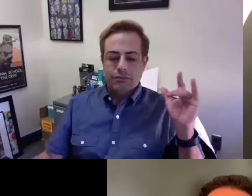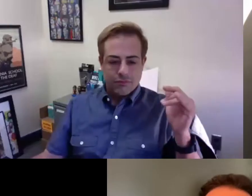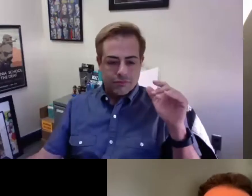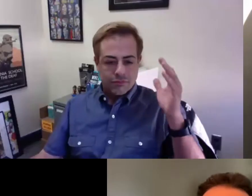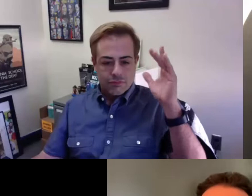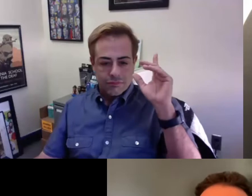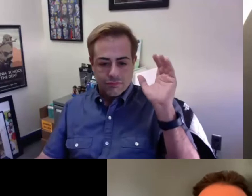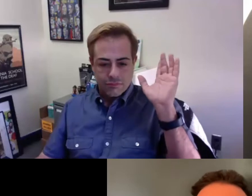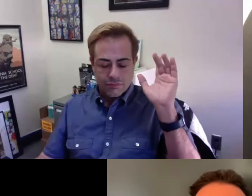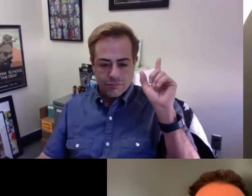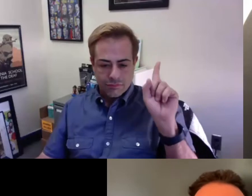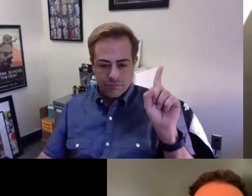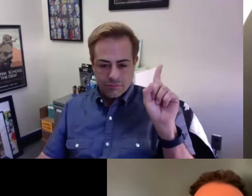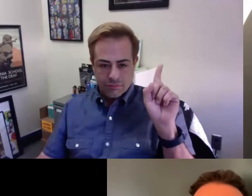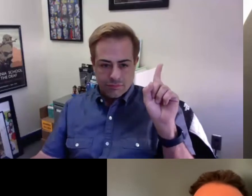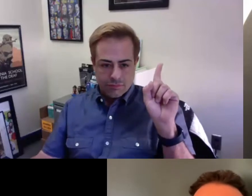Okay, we're gonna stop right there.